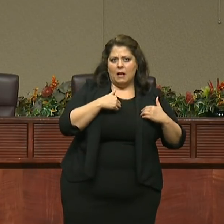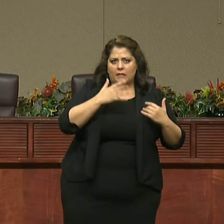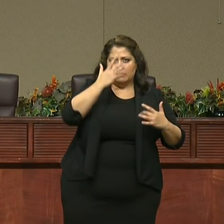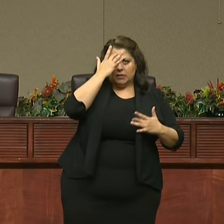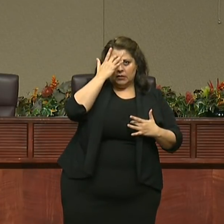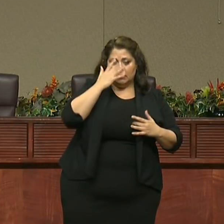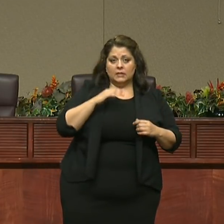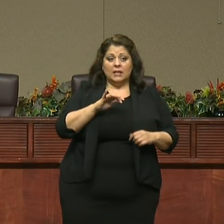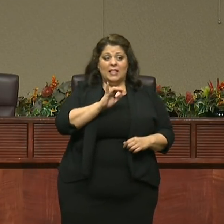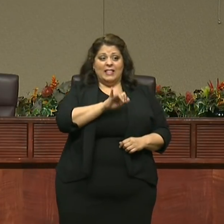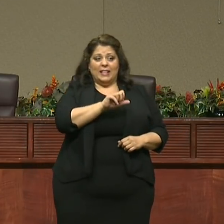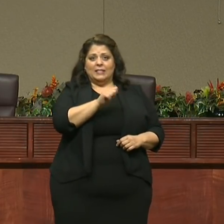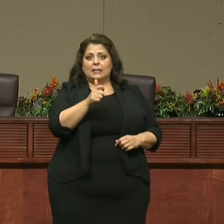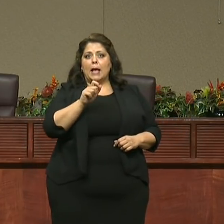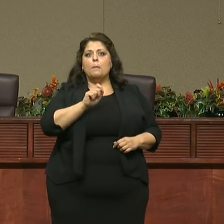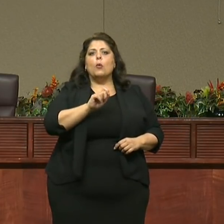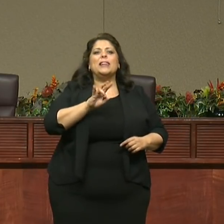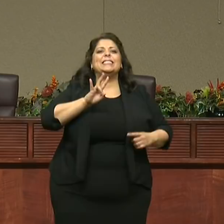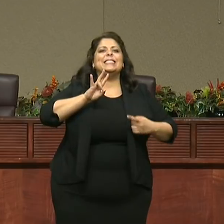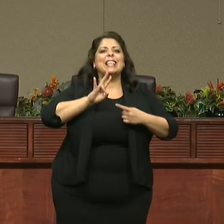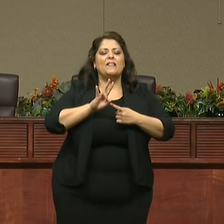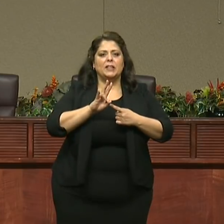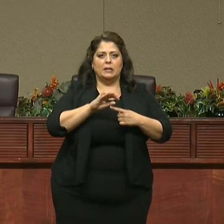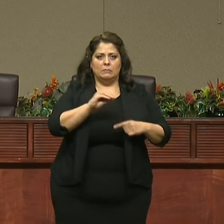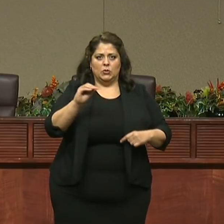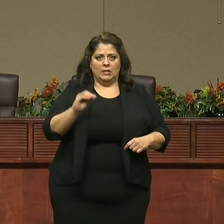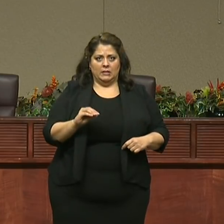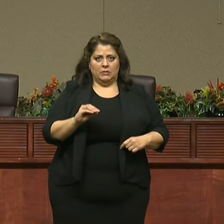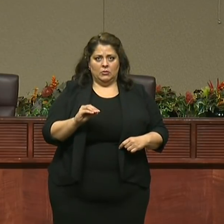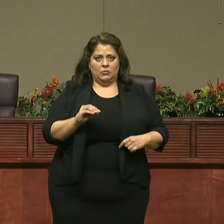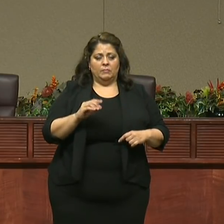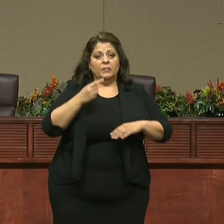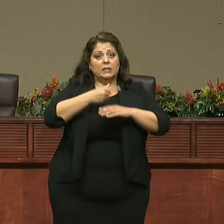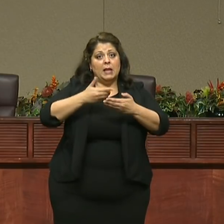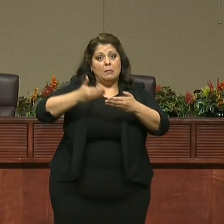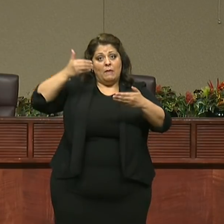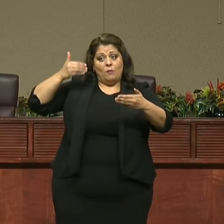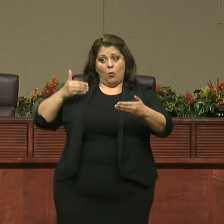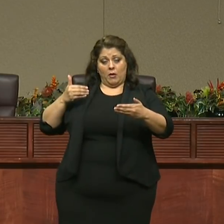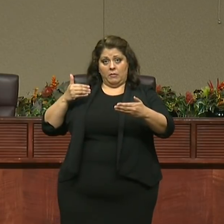10.7 percentage. And the day before, Sunday,